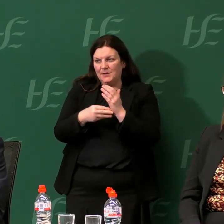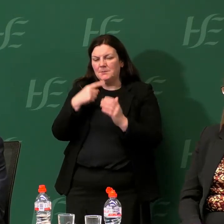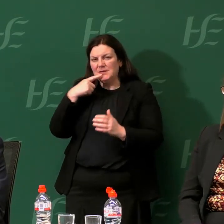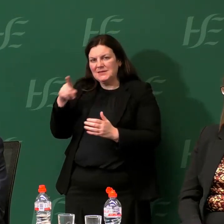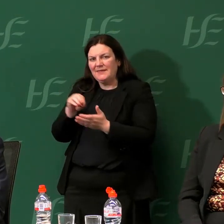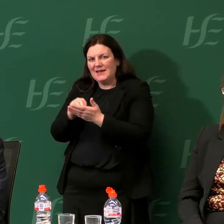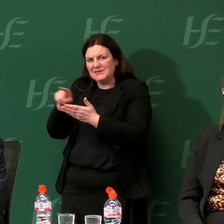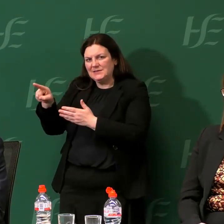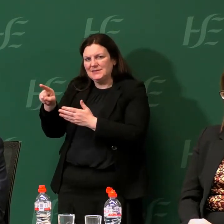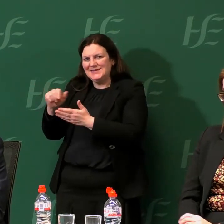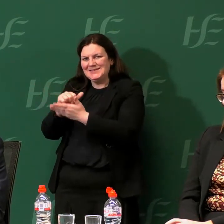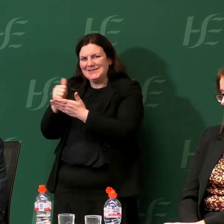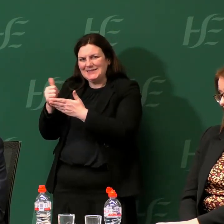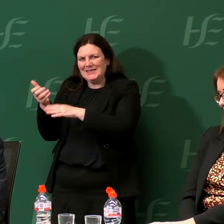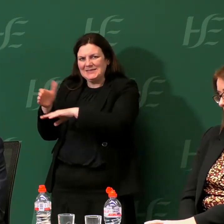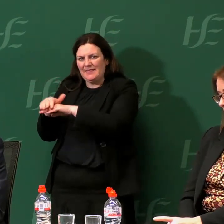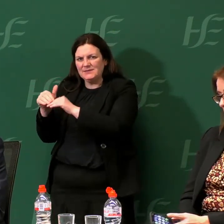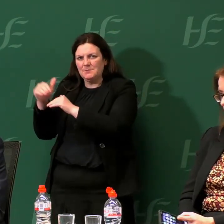vaccination uptake.